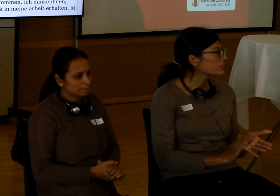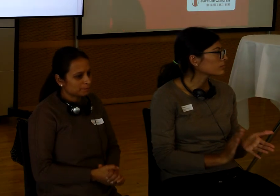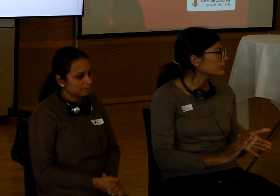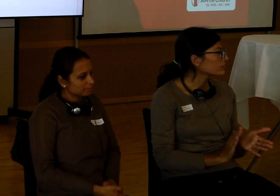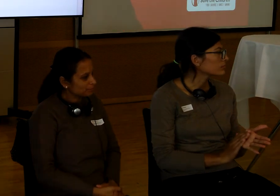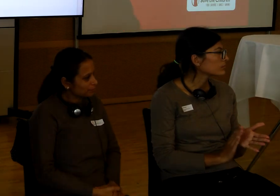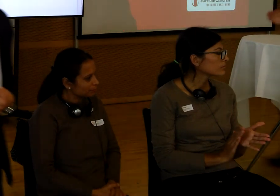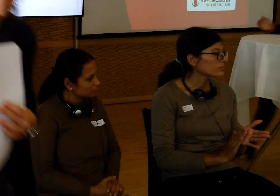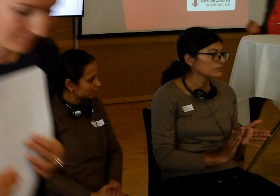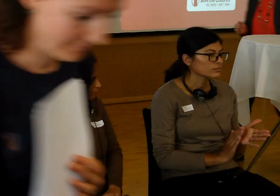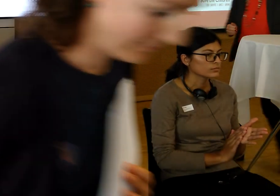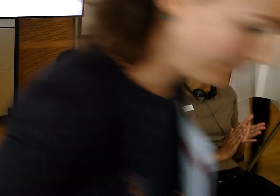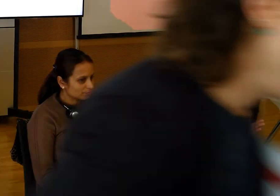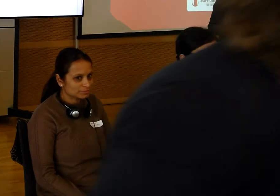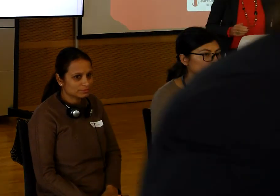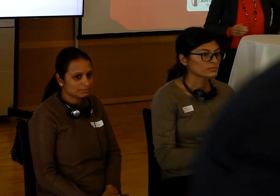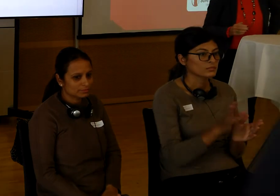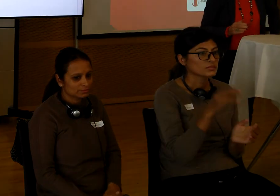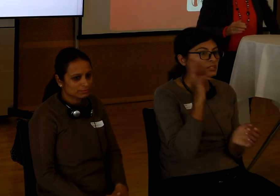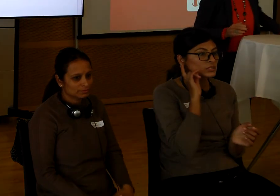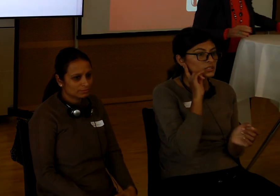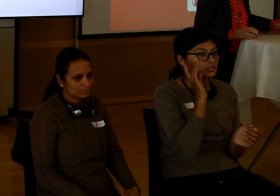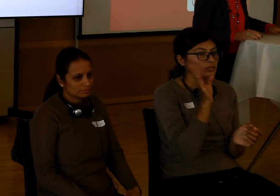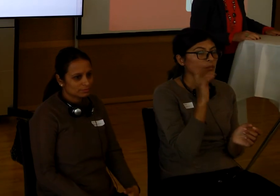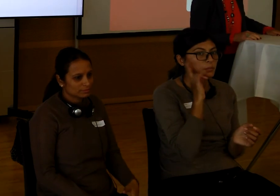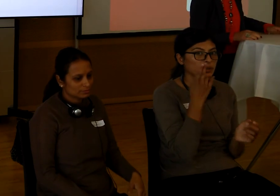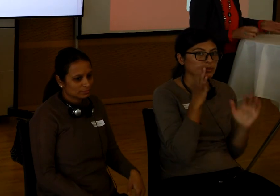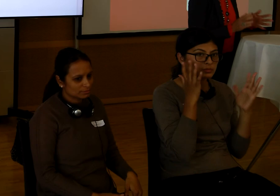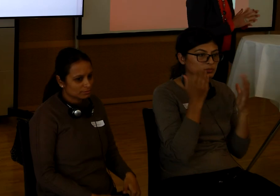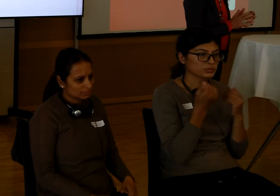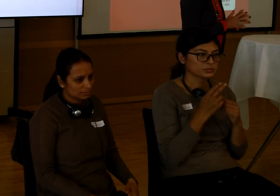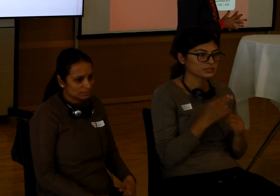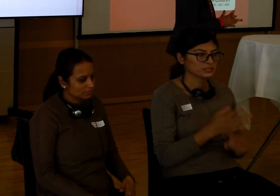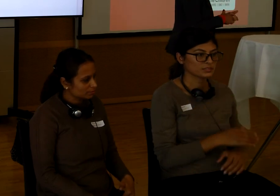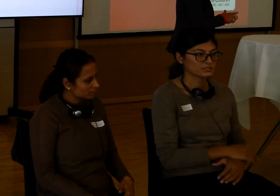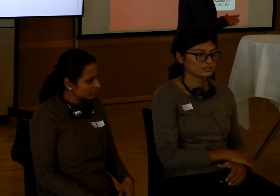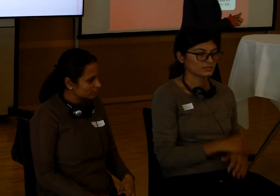Ja, Valeria hat es schon